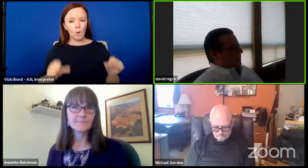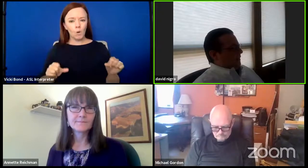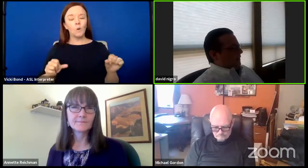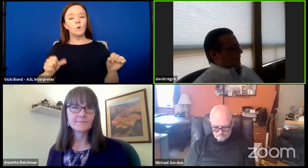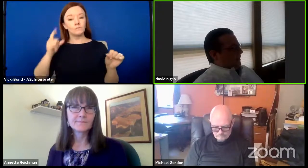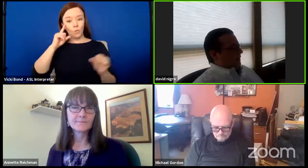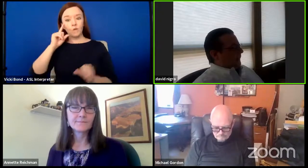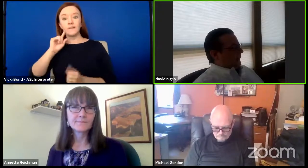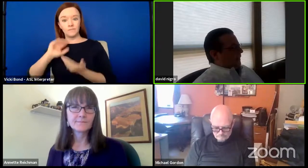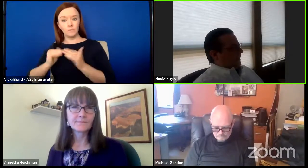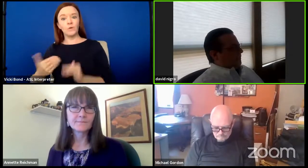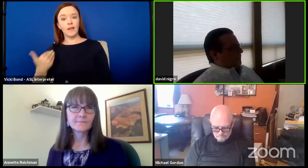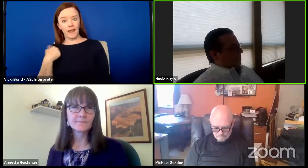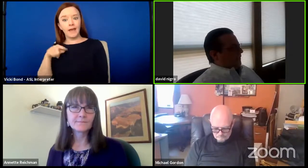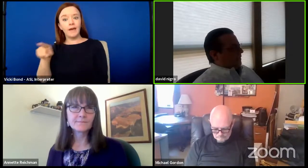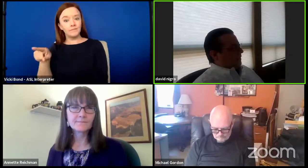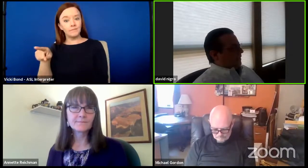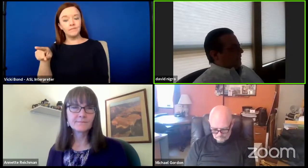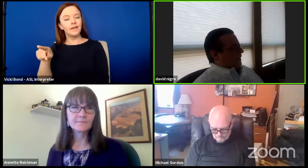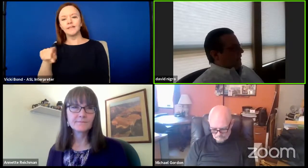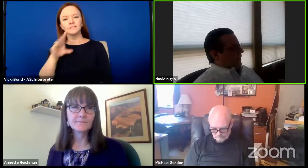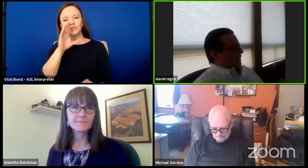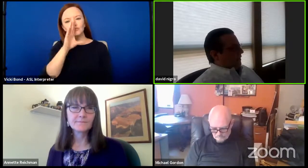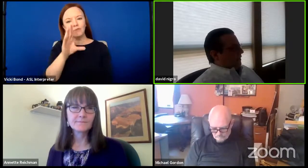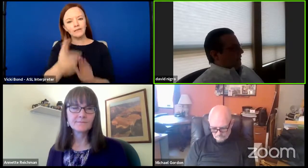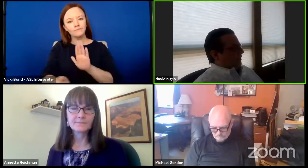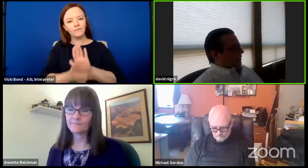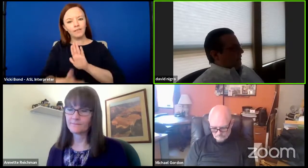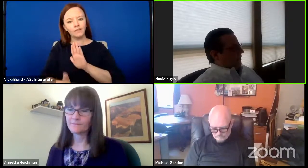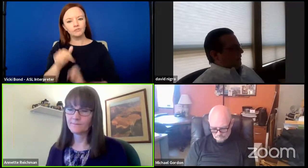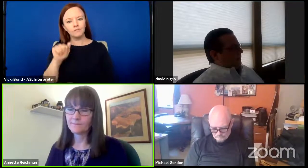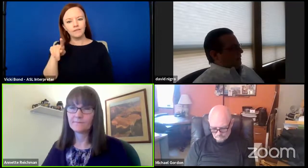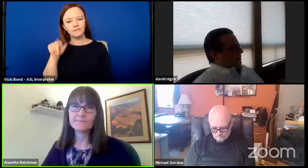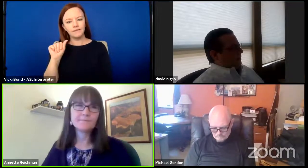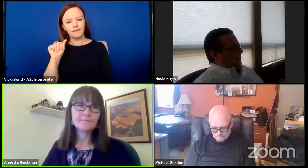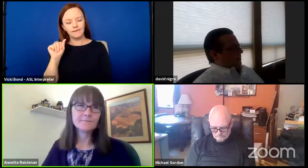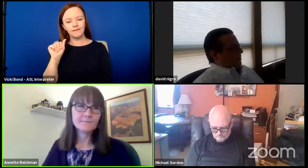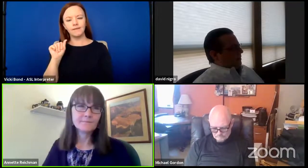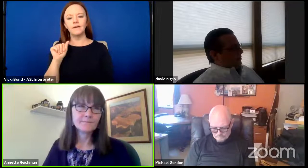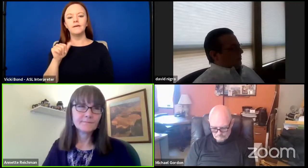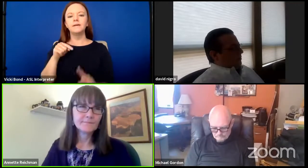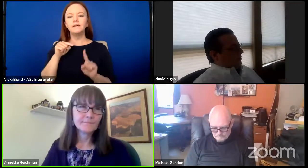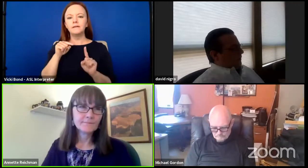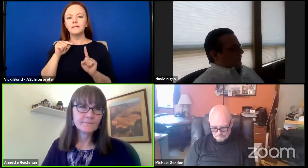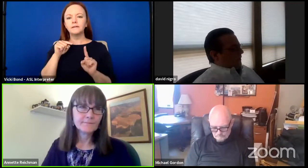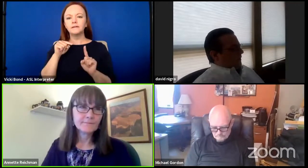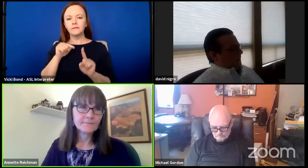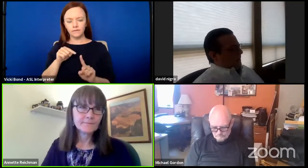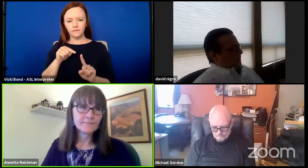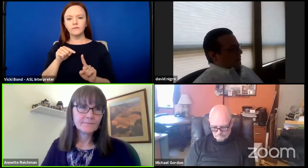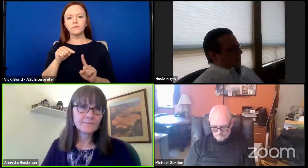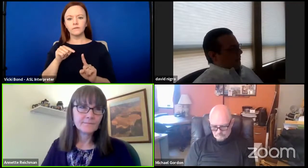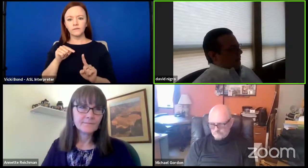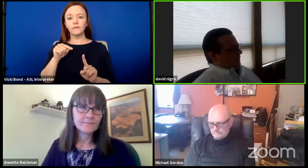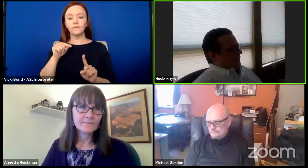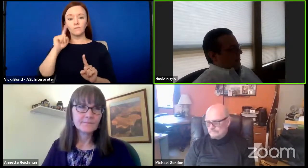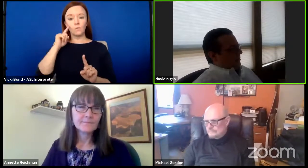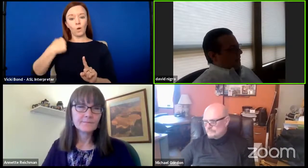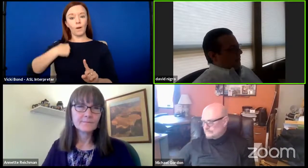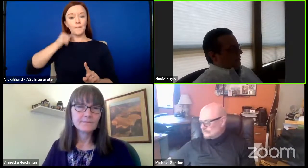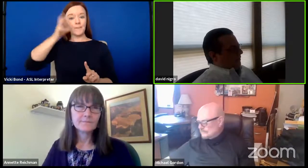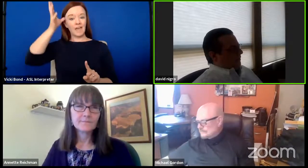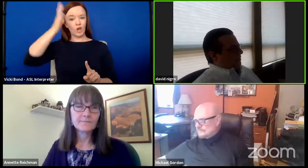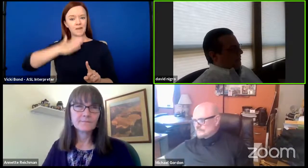deaf community, a direct violation of the ADA. This summer, it was painful as a parent to a visually